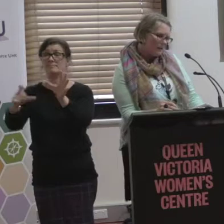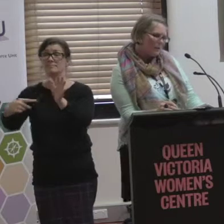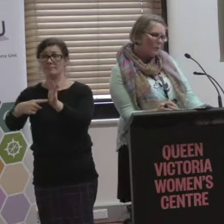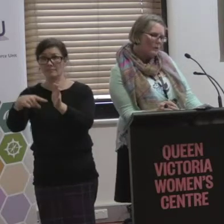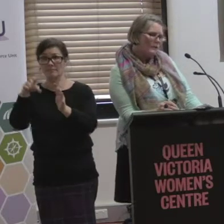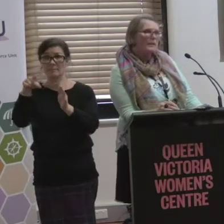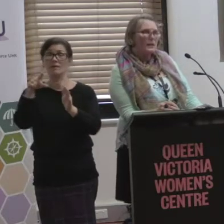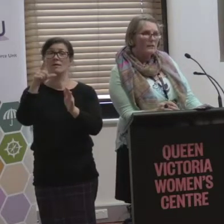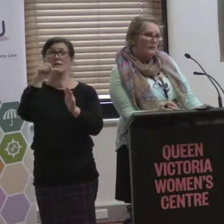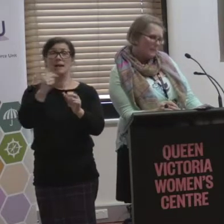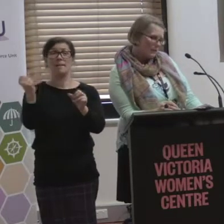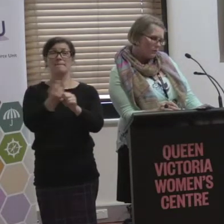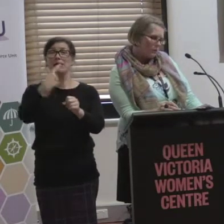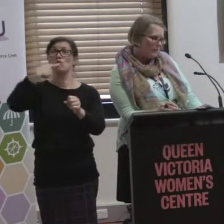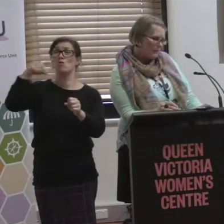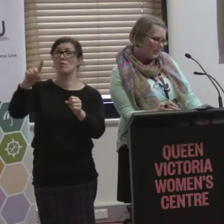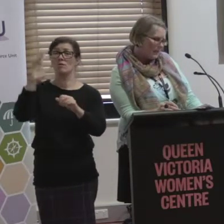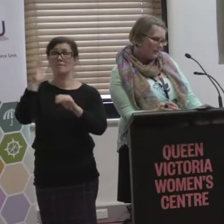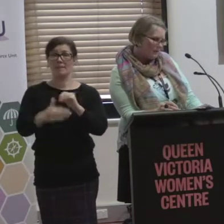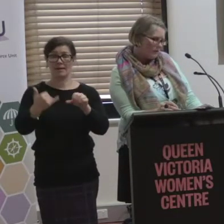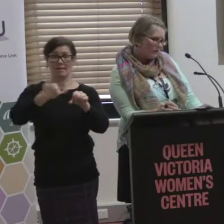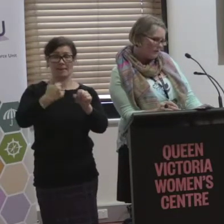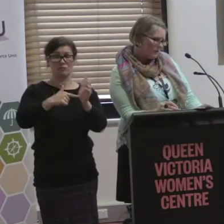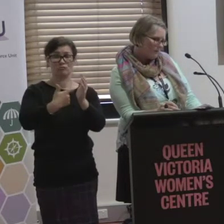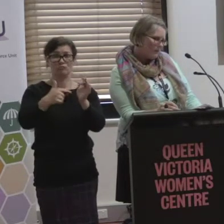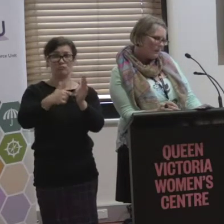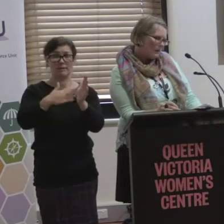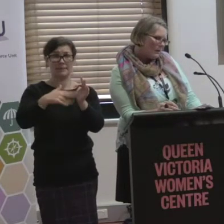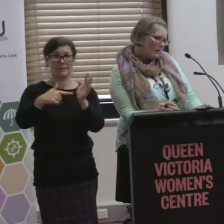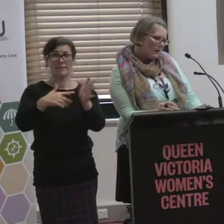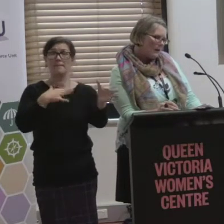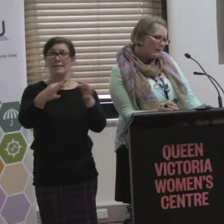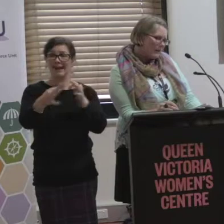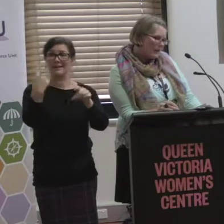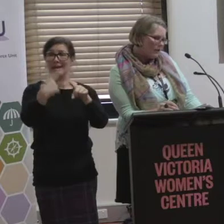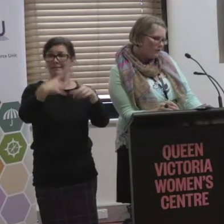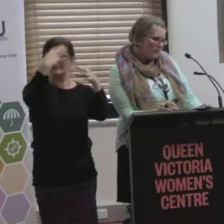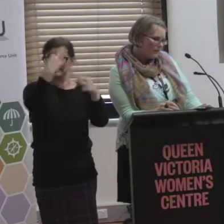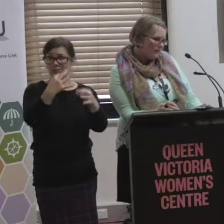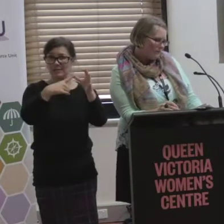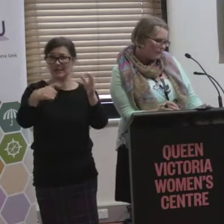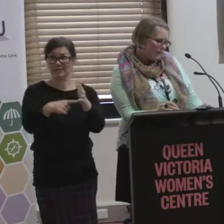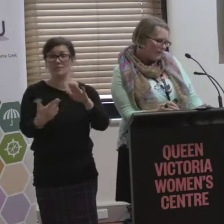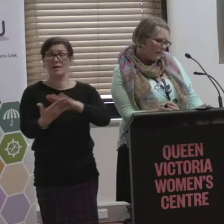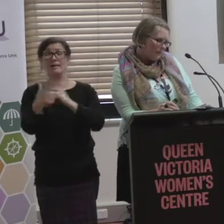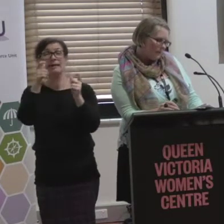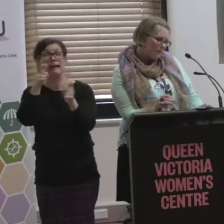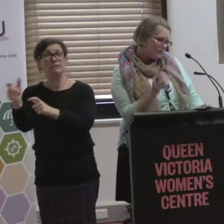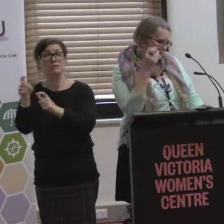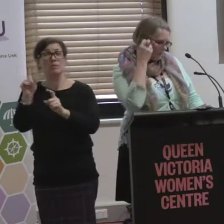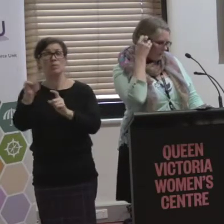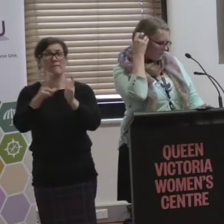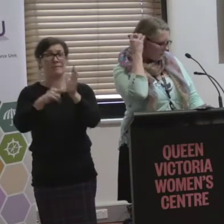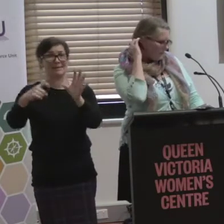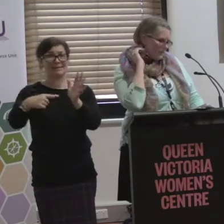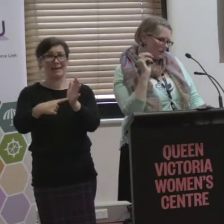make orders in regards to the Medical Treatment Planning Decisions Act. So under the guardianship list, VCAT